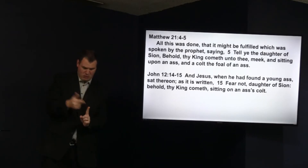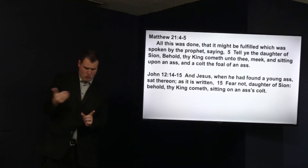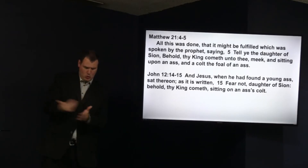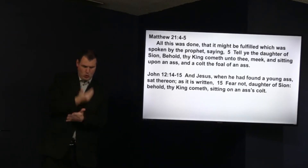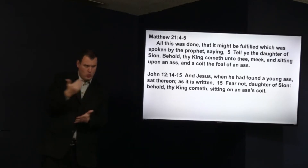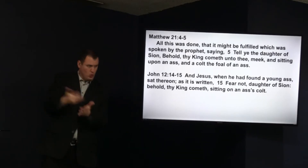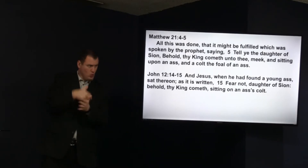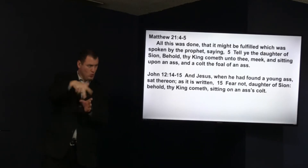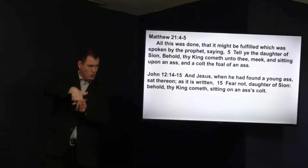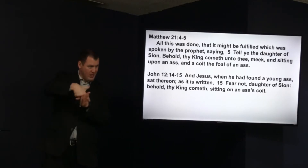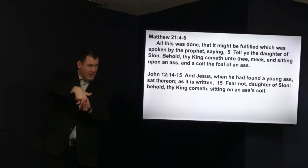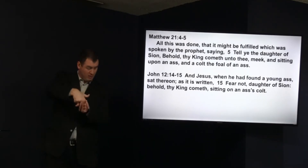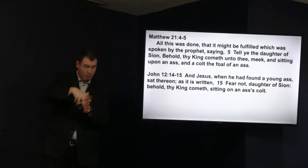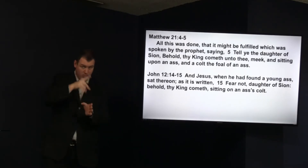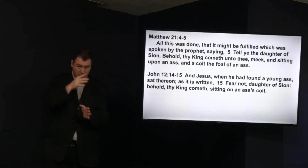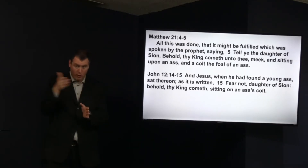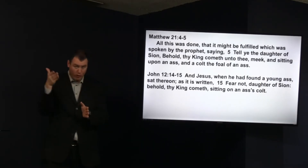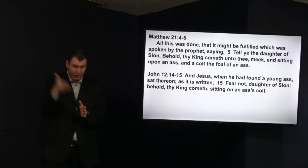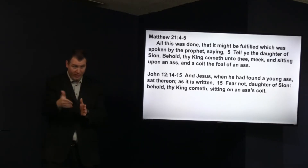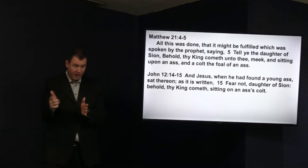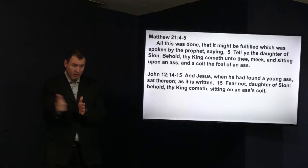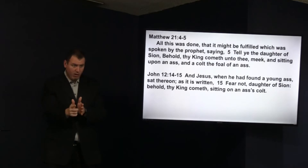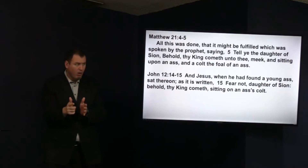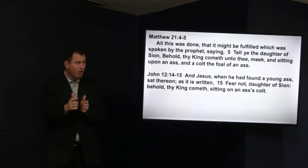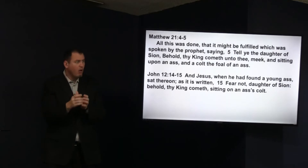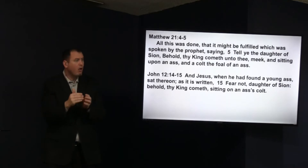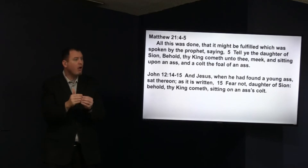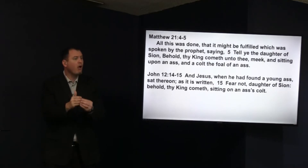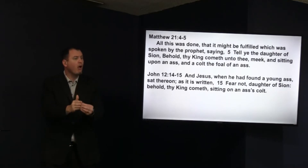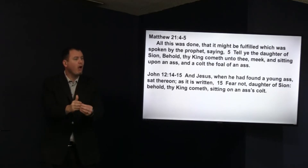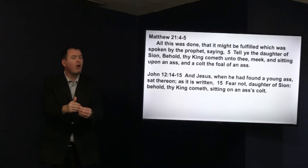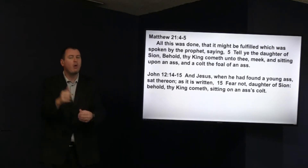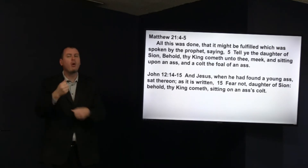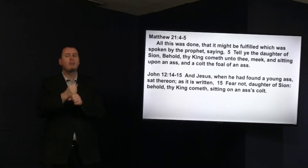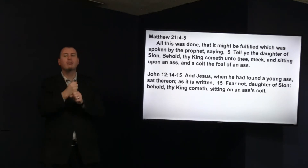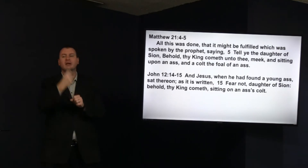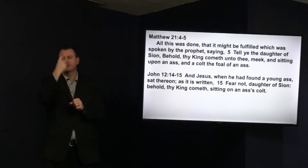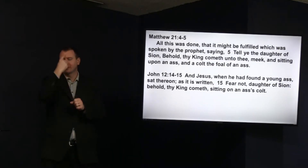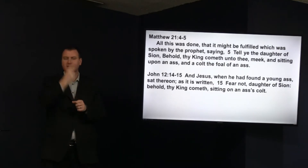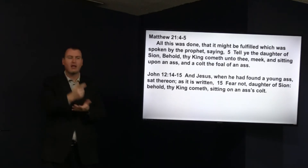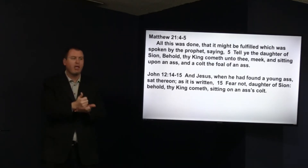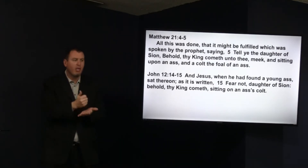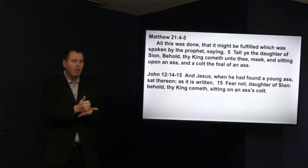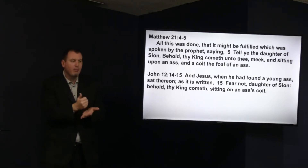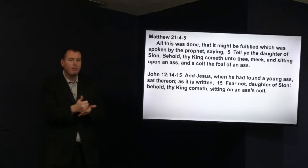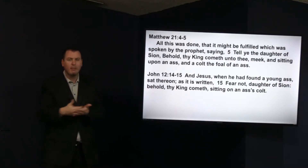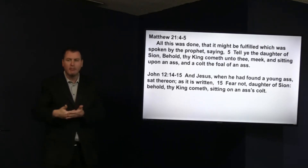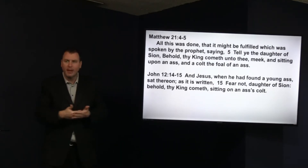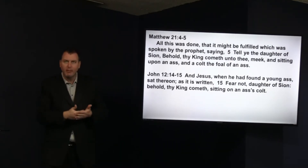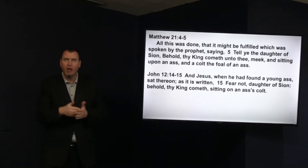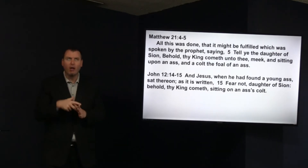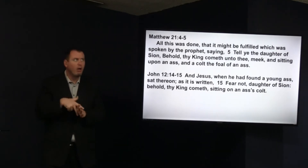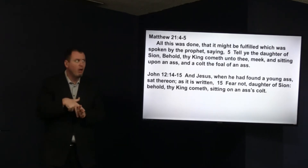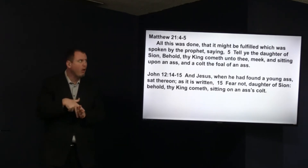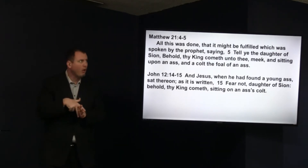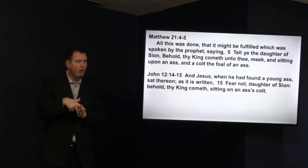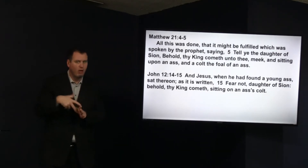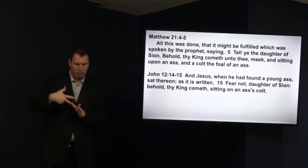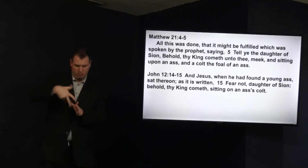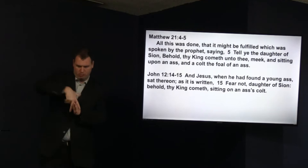sat on him before, rode on him before. And so with the mother being there, it would help lead the baby